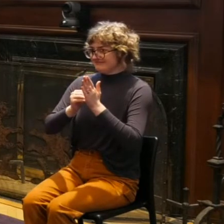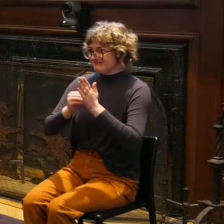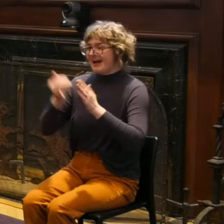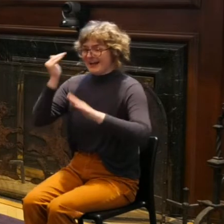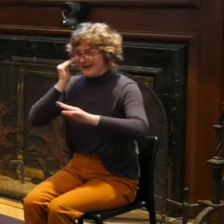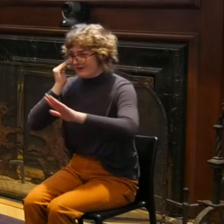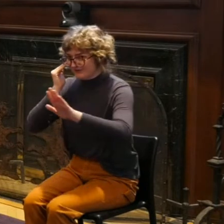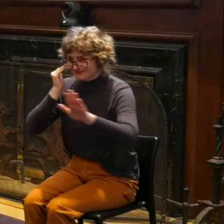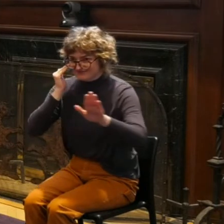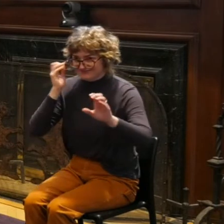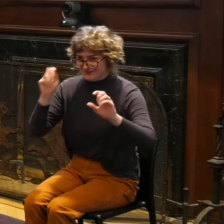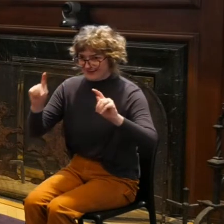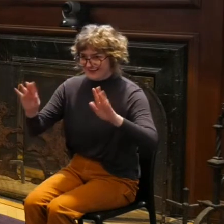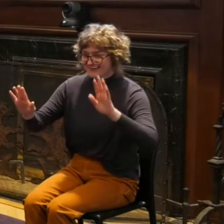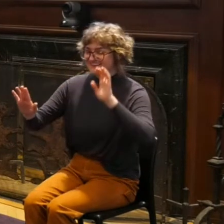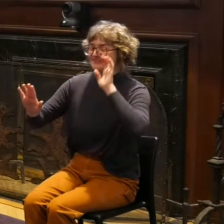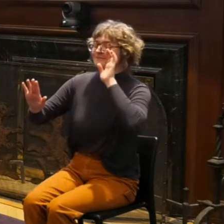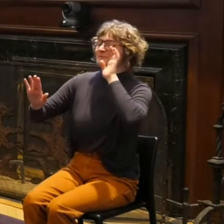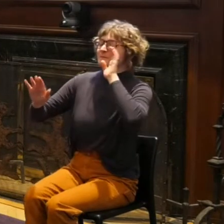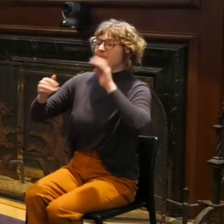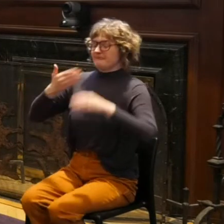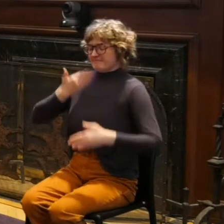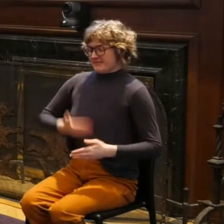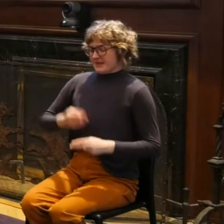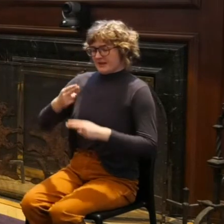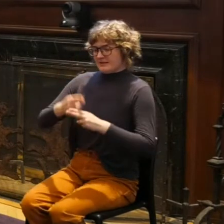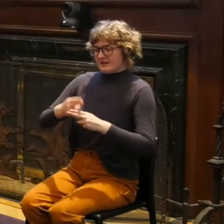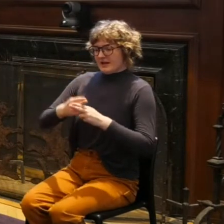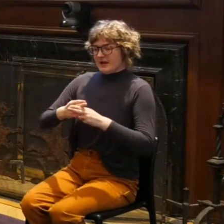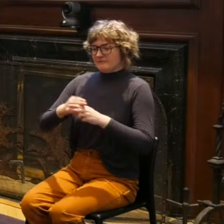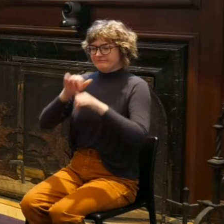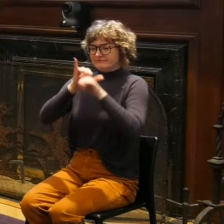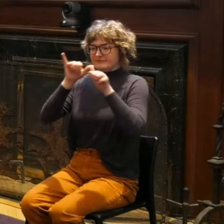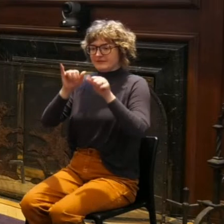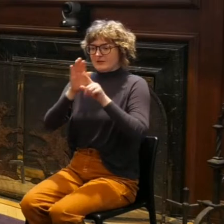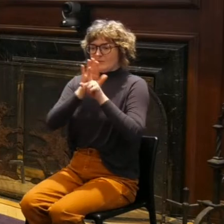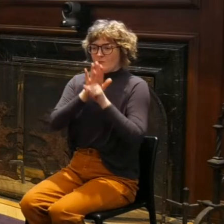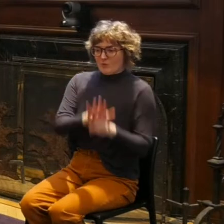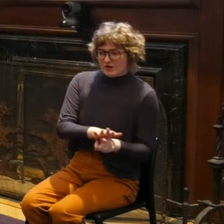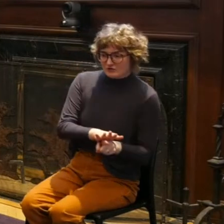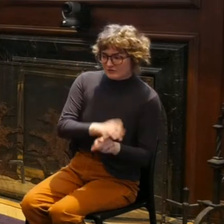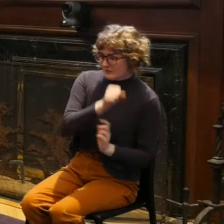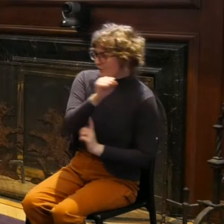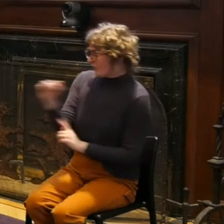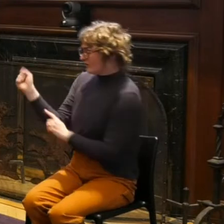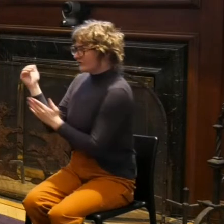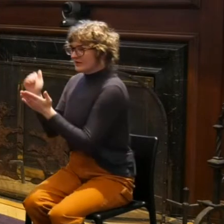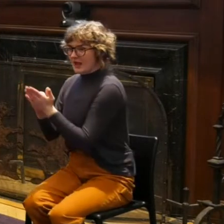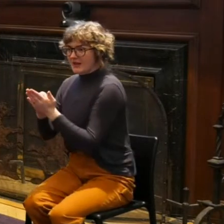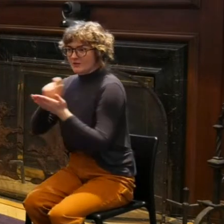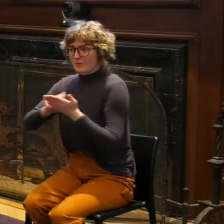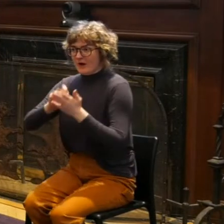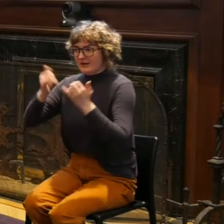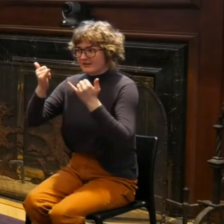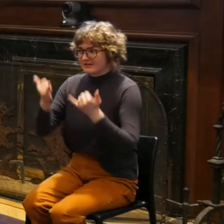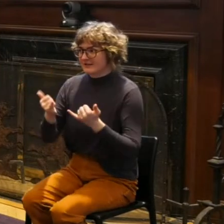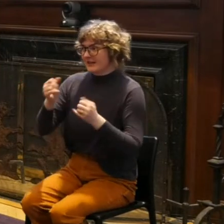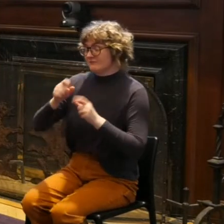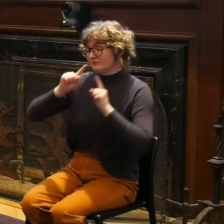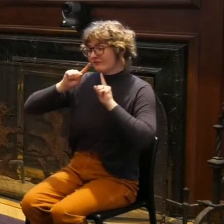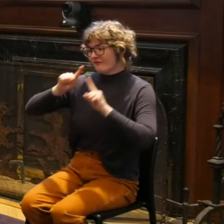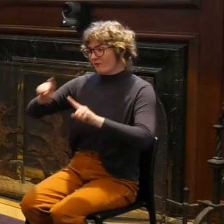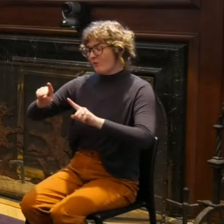I know. All right. My name is Citizen Stepped On, Stepping Back. I'm writing you today to give you informed